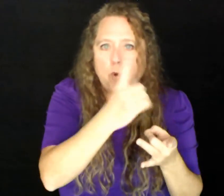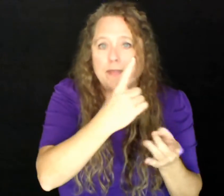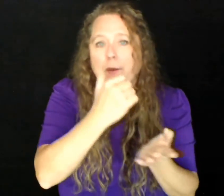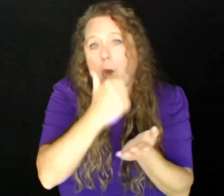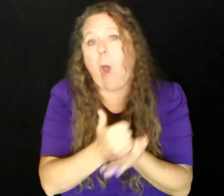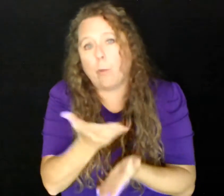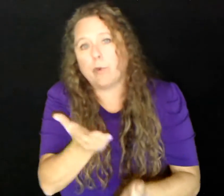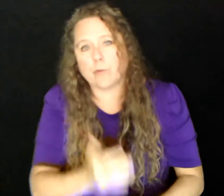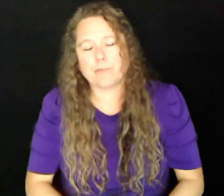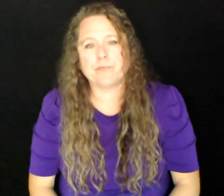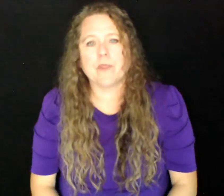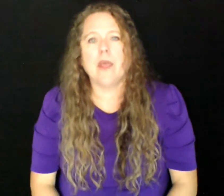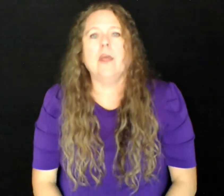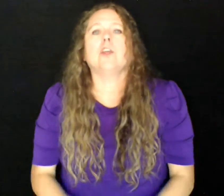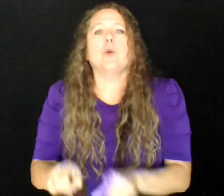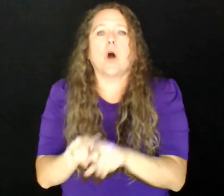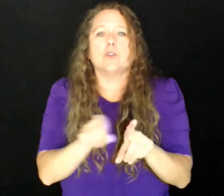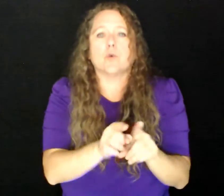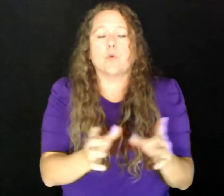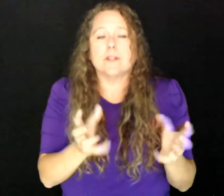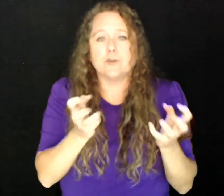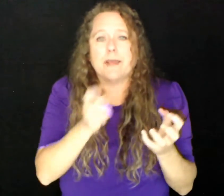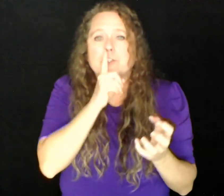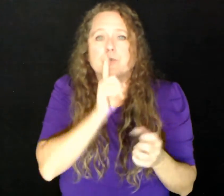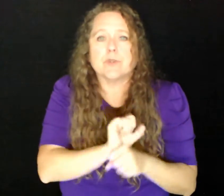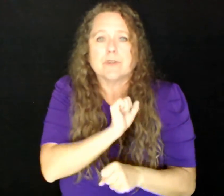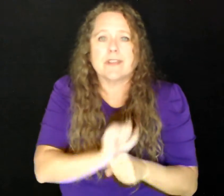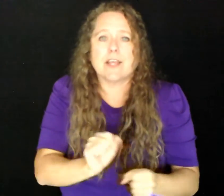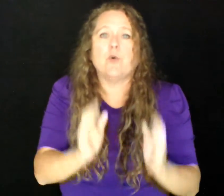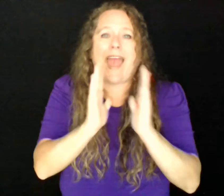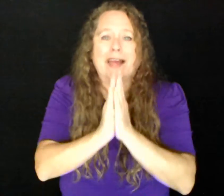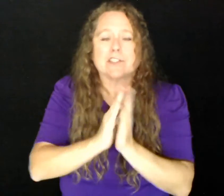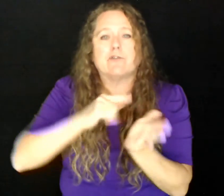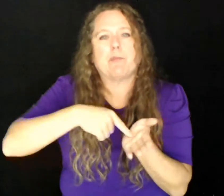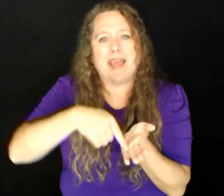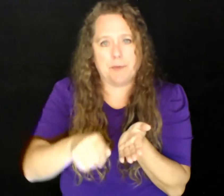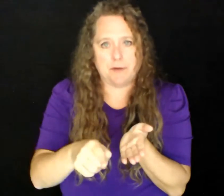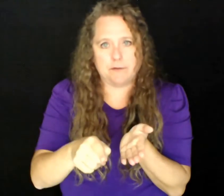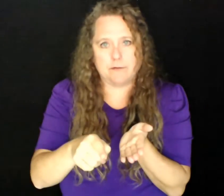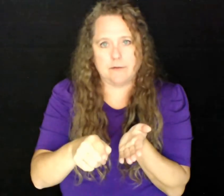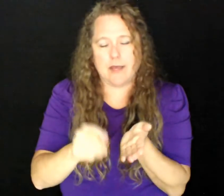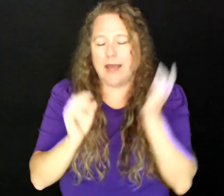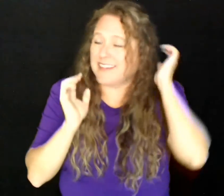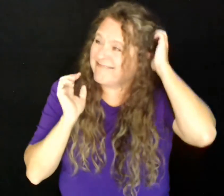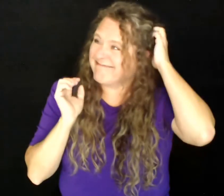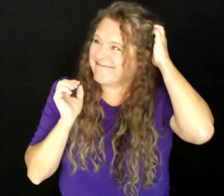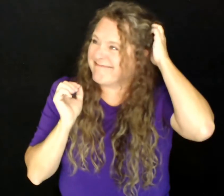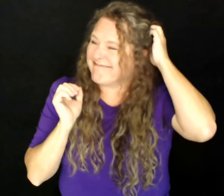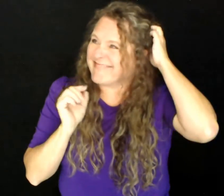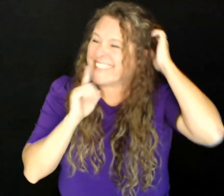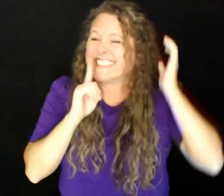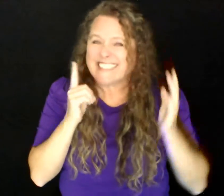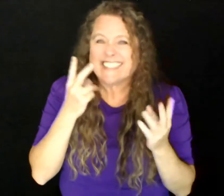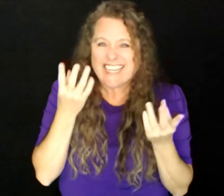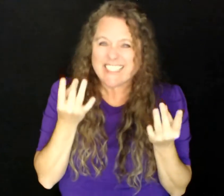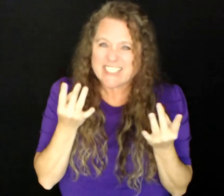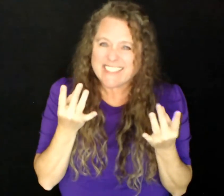someone that will help you. You also want to make sure that you ask for payment. This is a